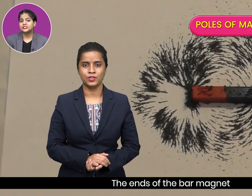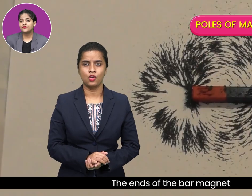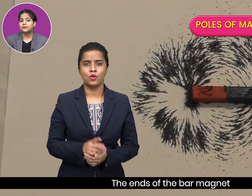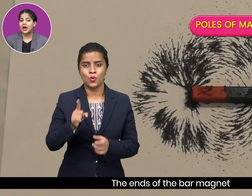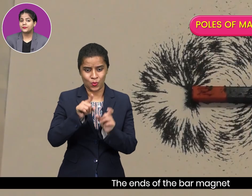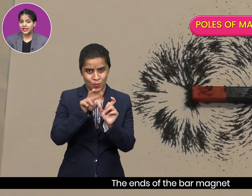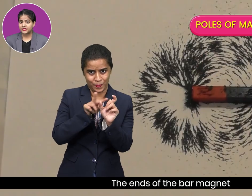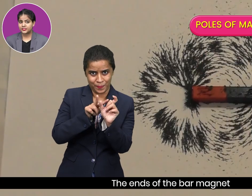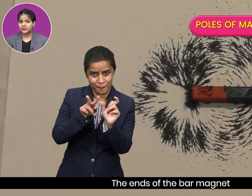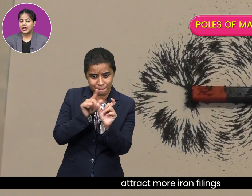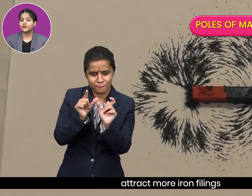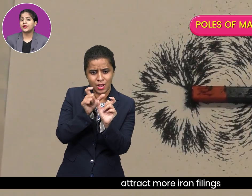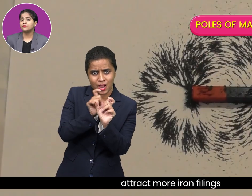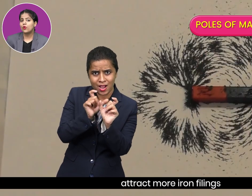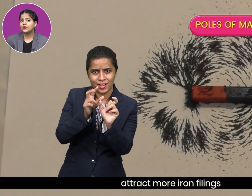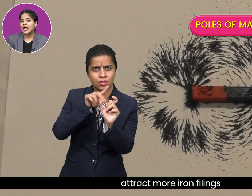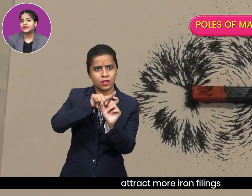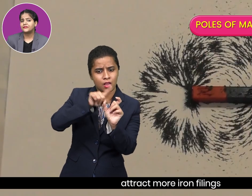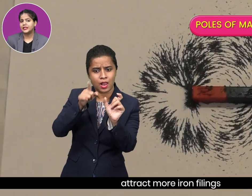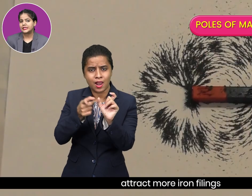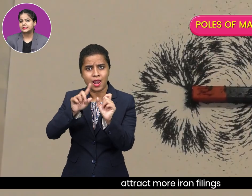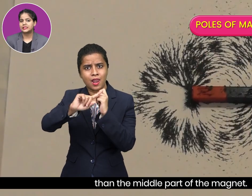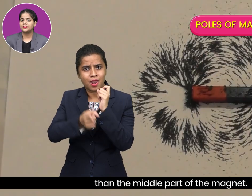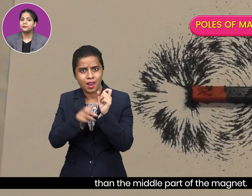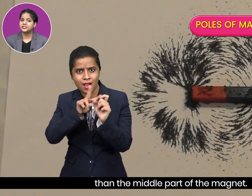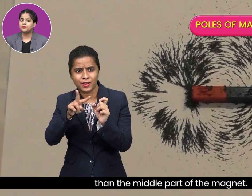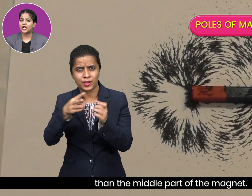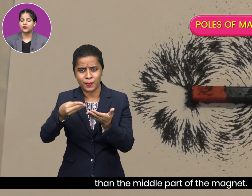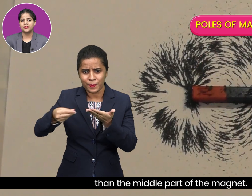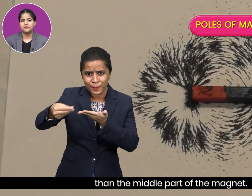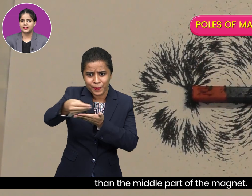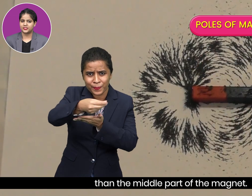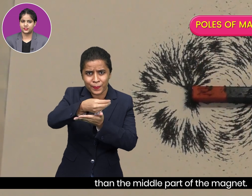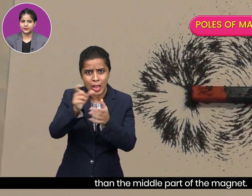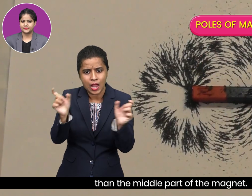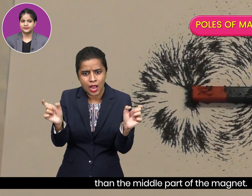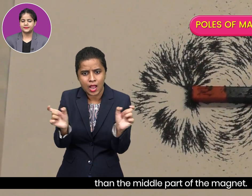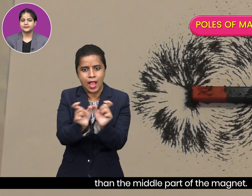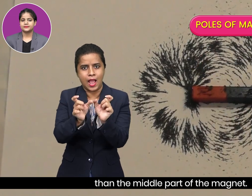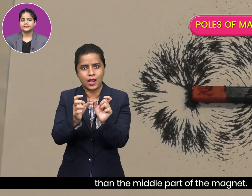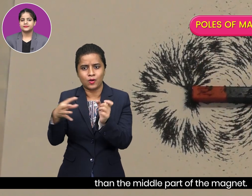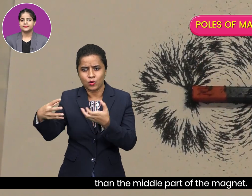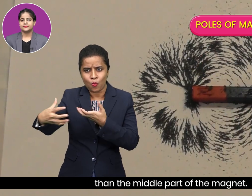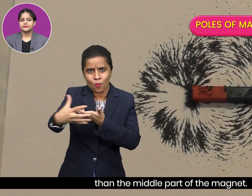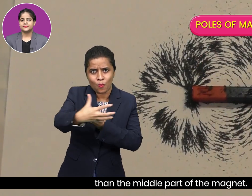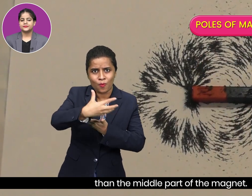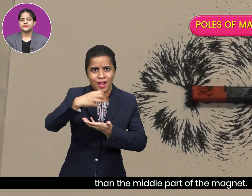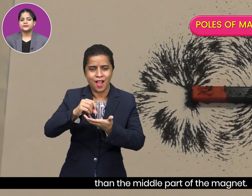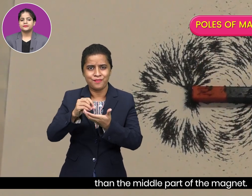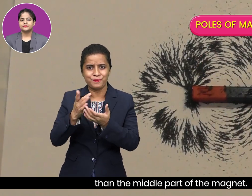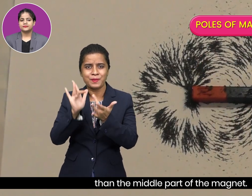The ends of the bar magnet attract more iron filings than the middle part of the magnet.